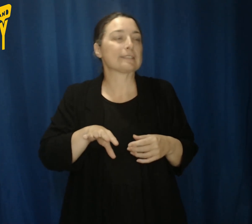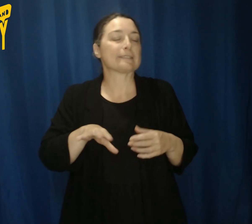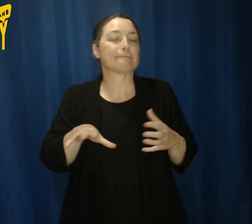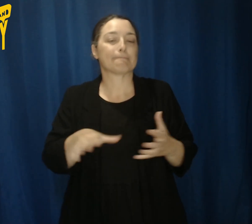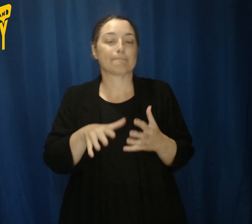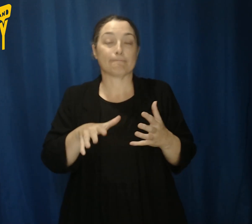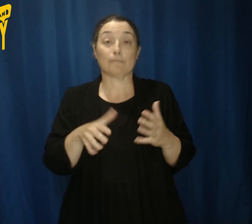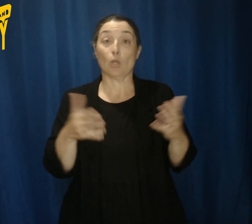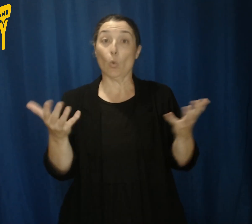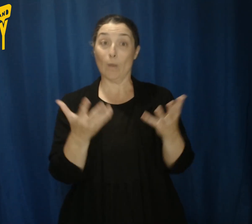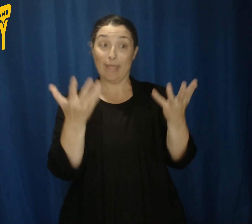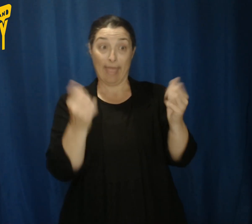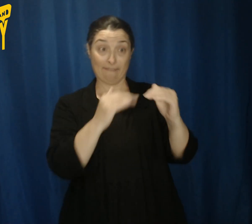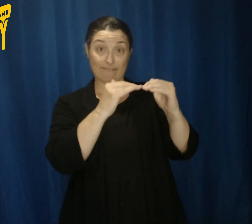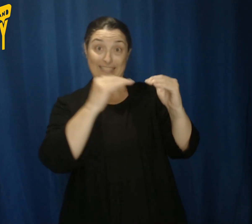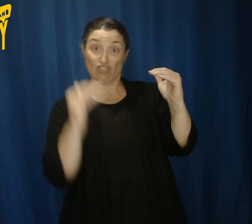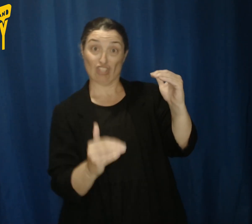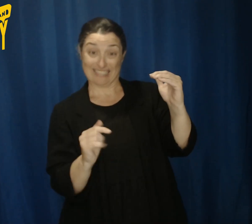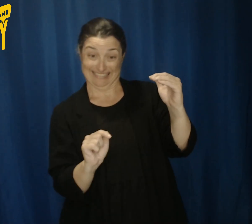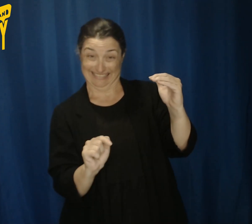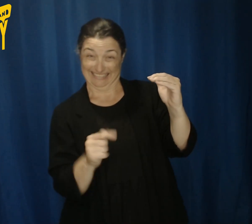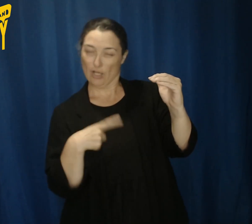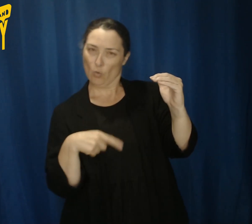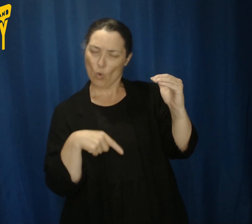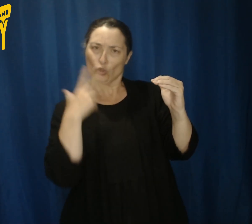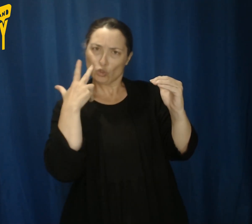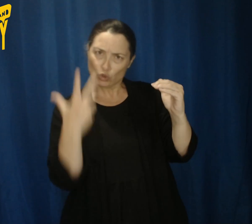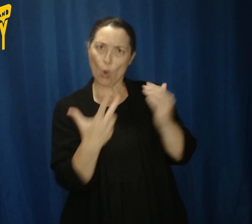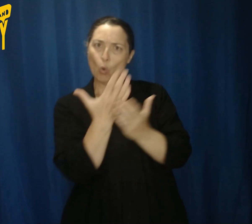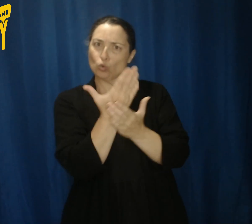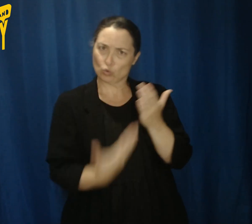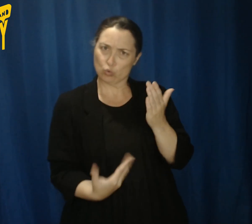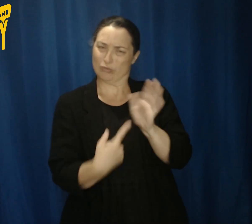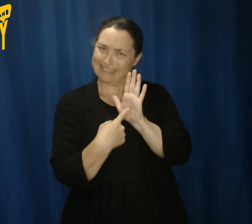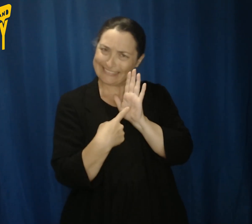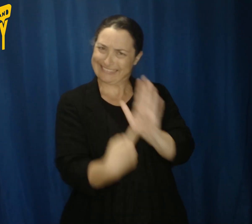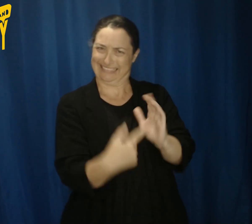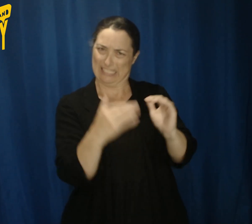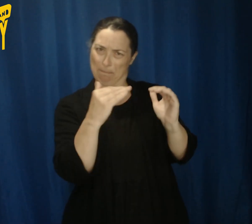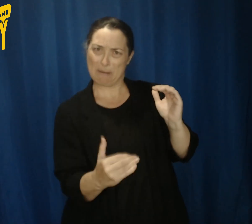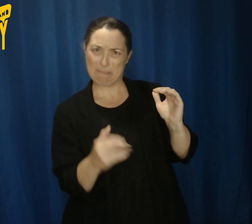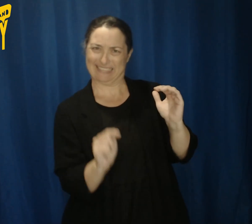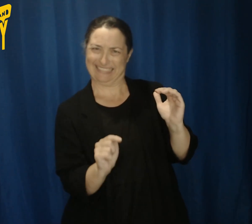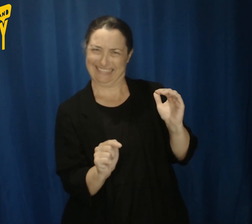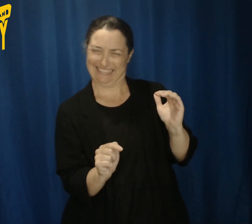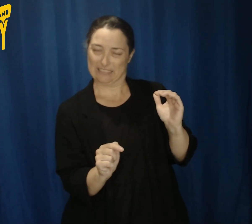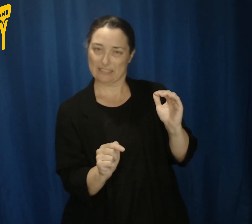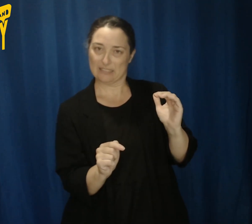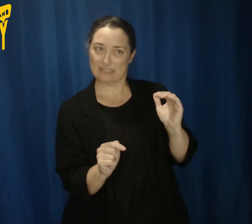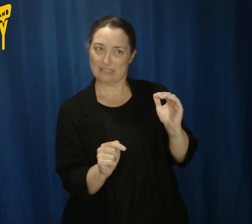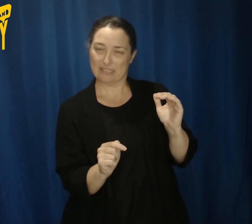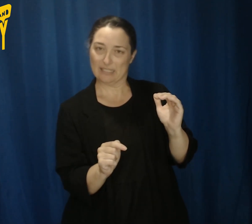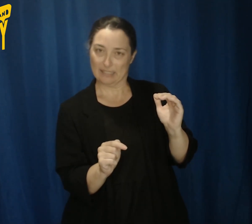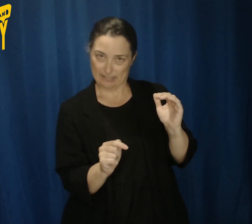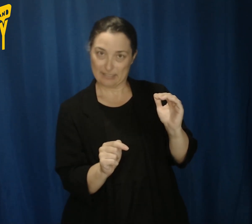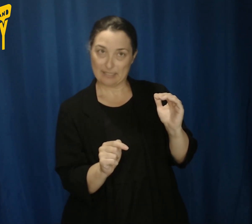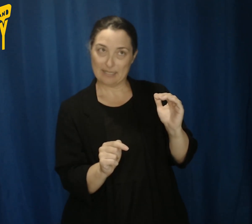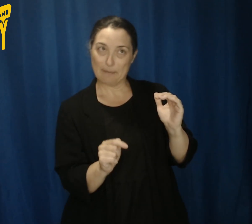into story that is actually bizarrely going to make people laugh. So I